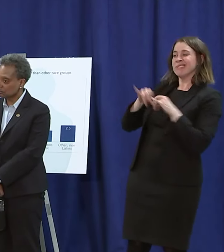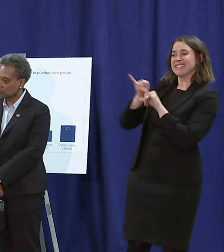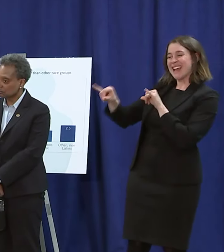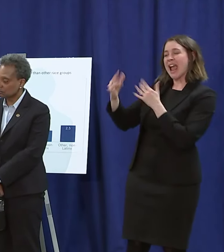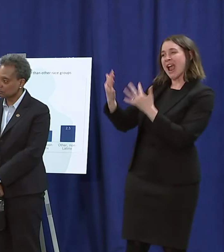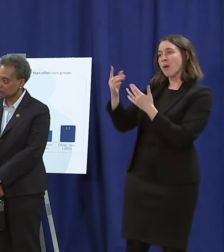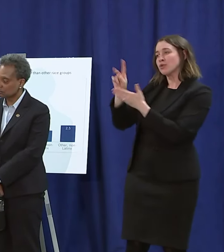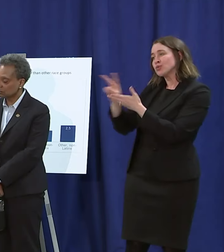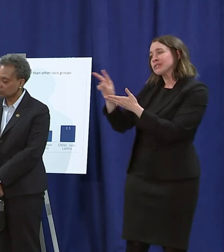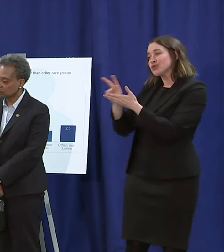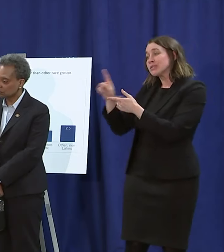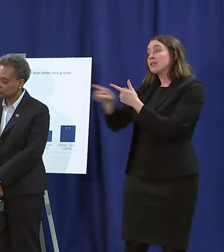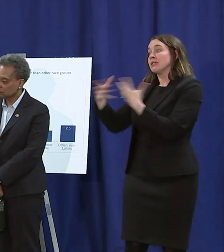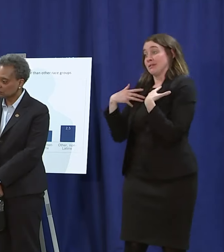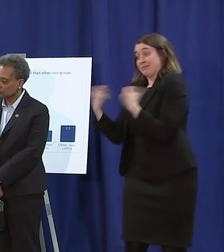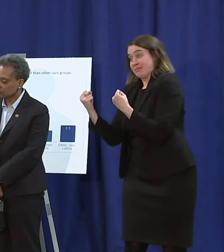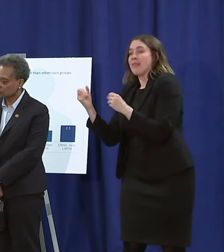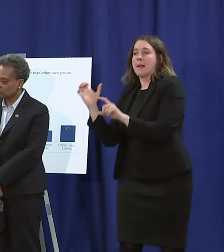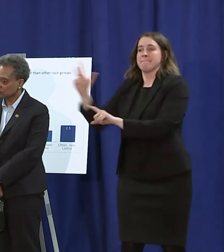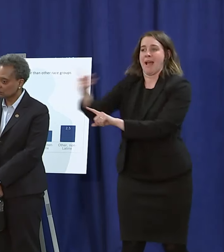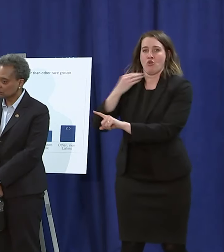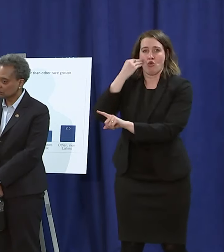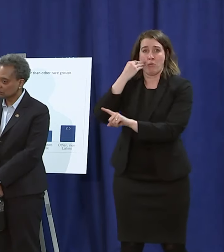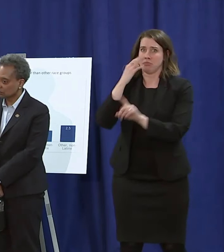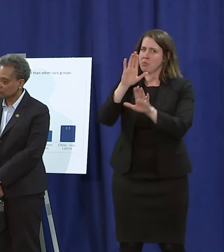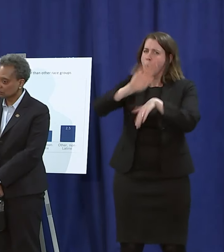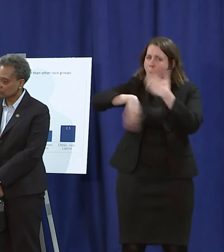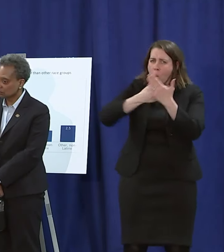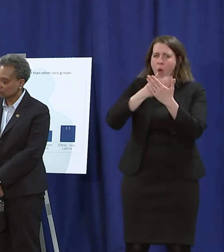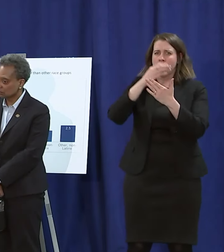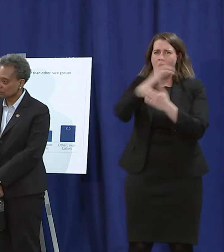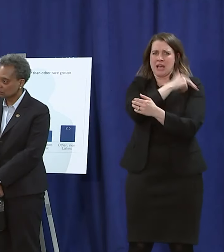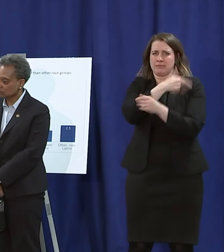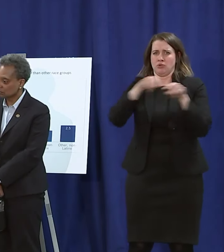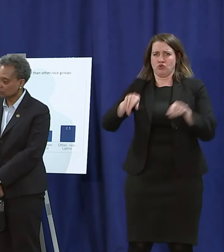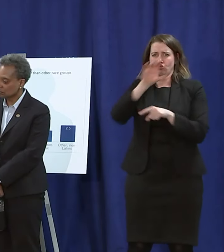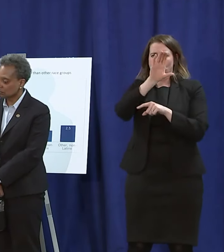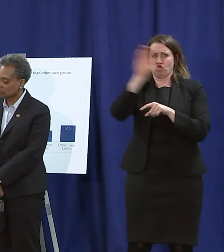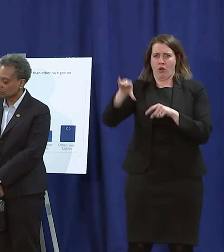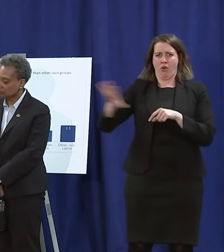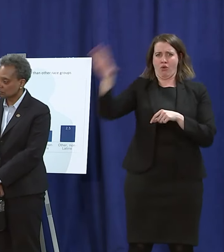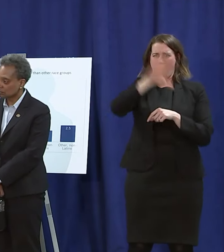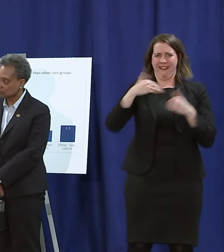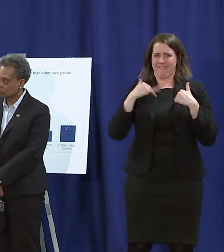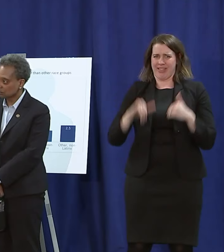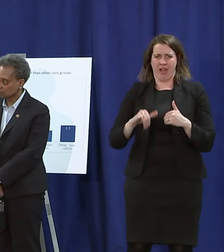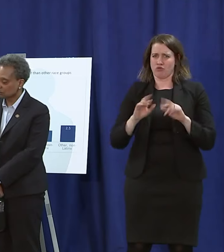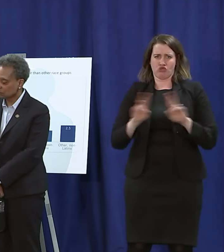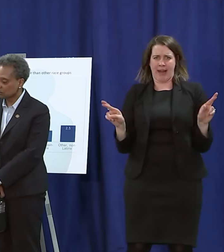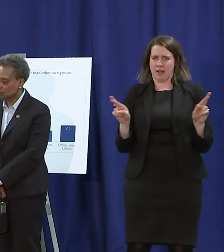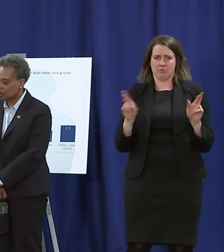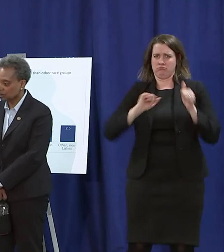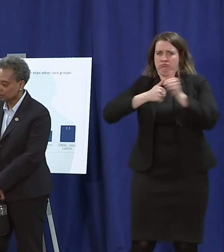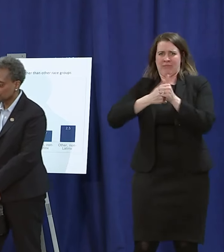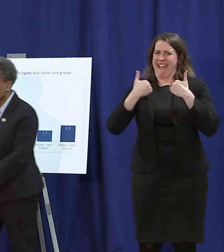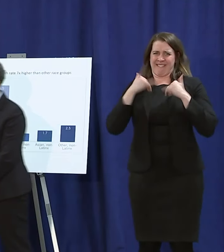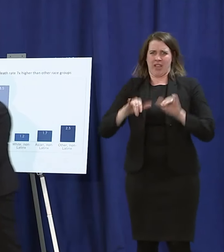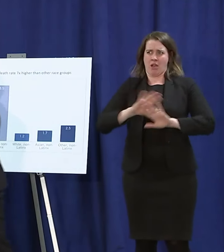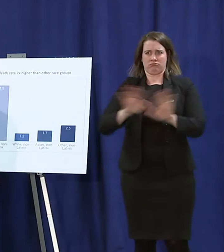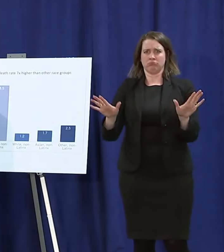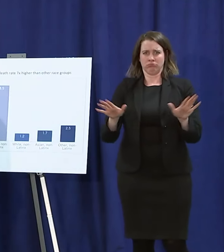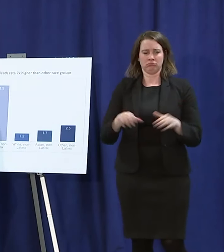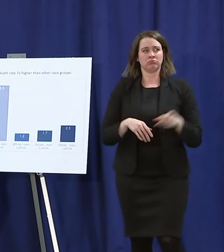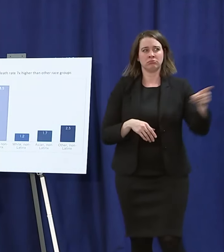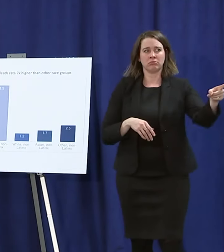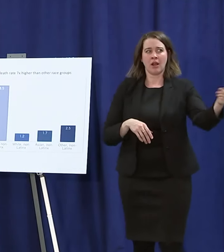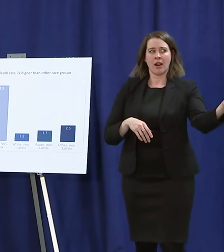that is access through all of Chicago's hospitals, and it is available. So just wanted to add that piece in for awareness. Mm-hmm.